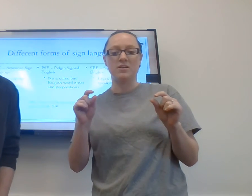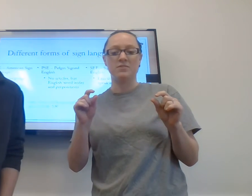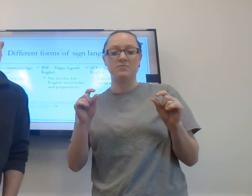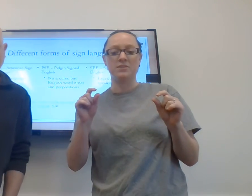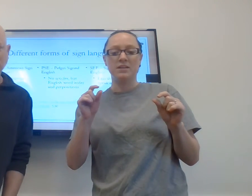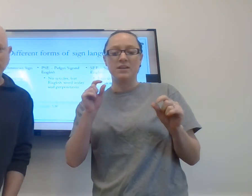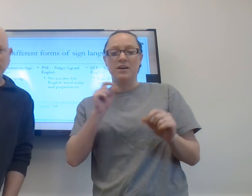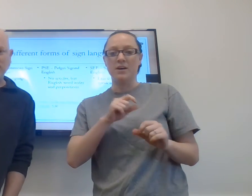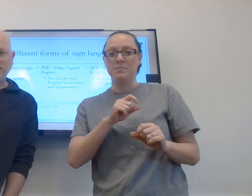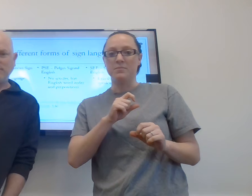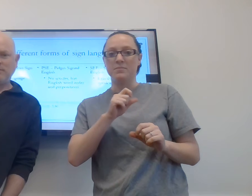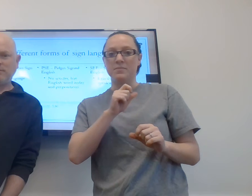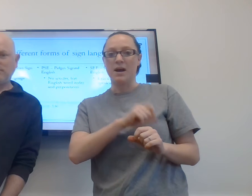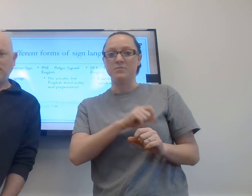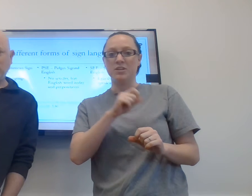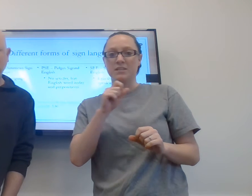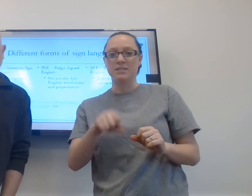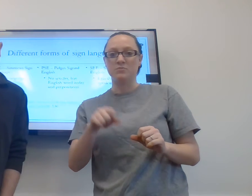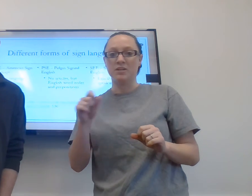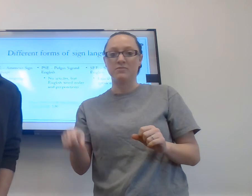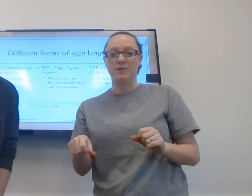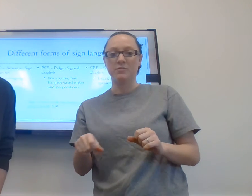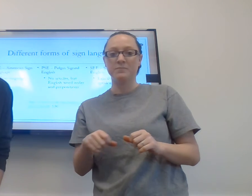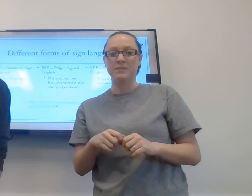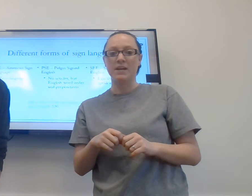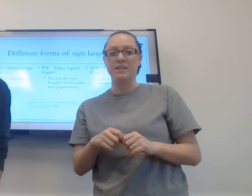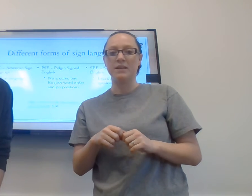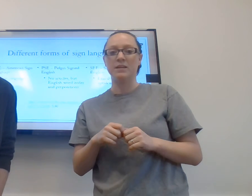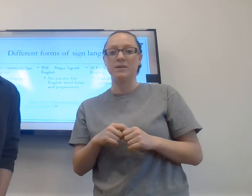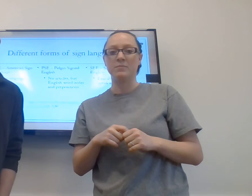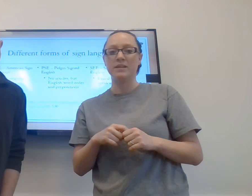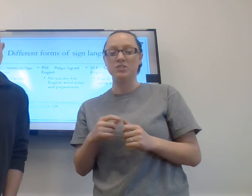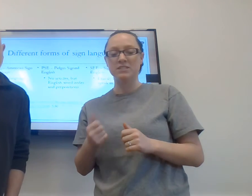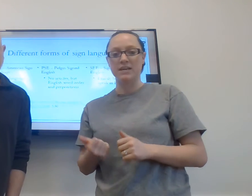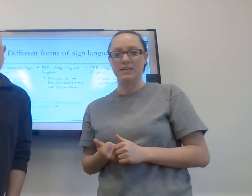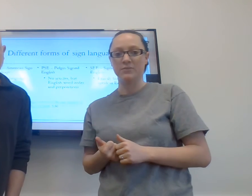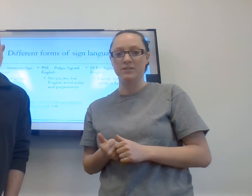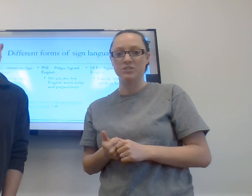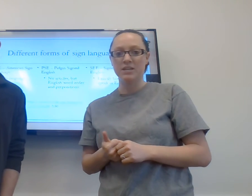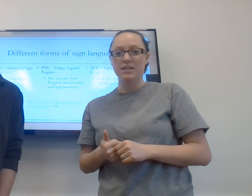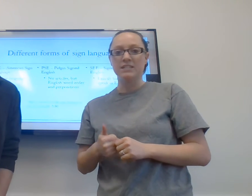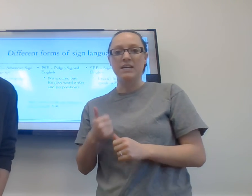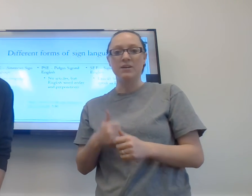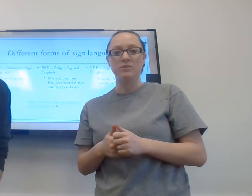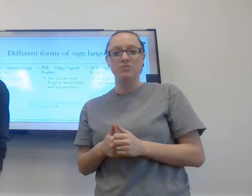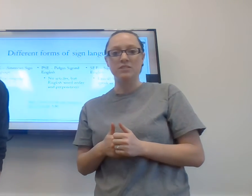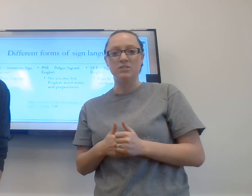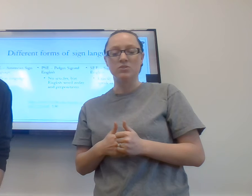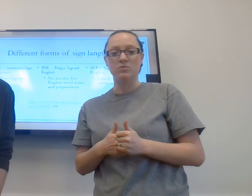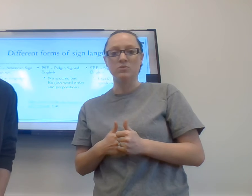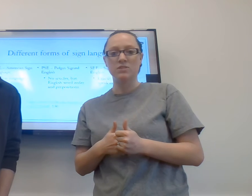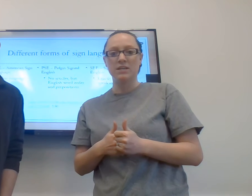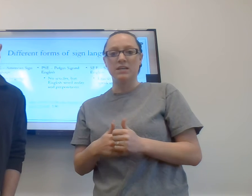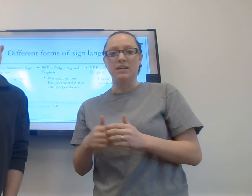of object, subject, verb, and then Pidgin sign language is kind of what you see in schools. It is